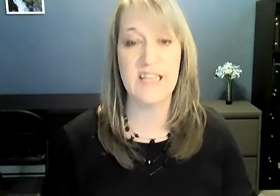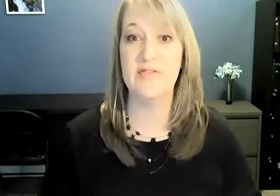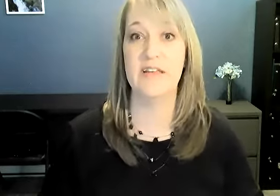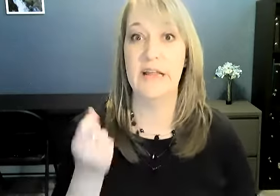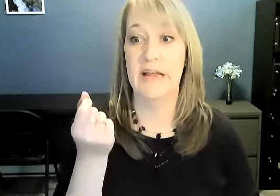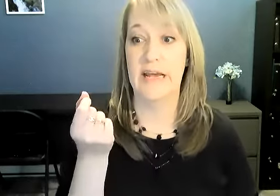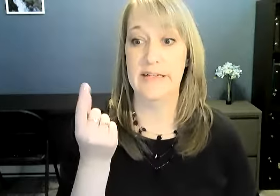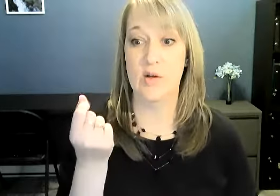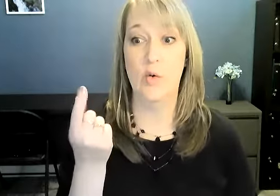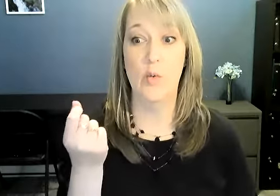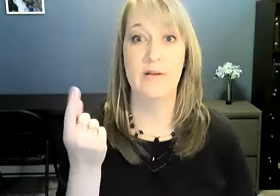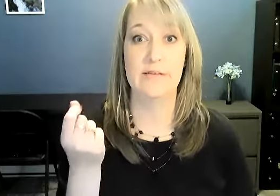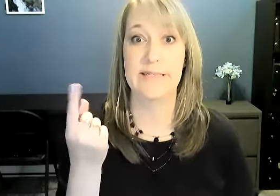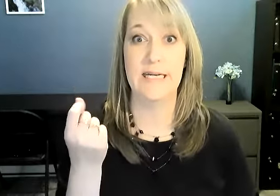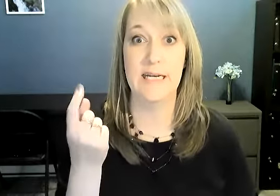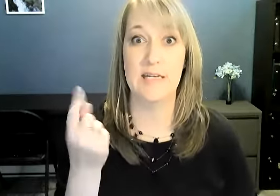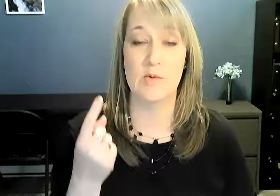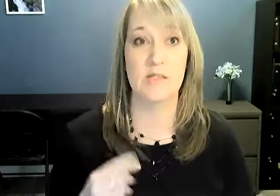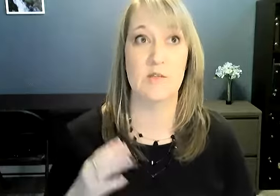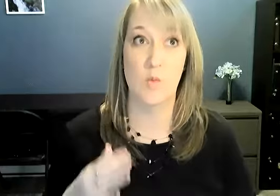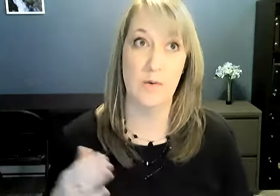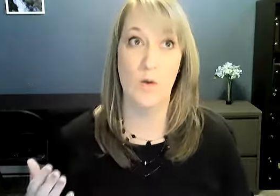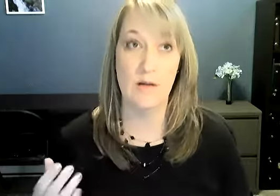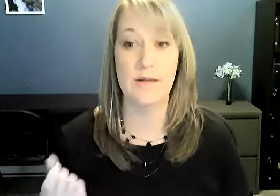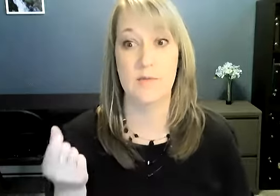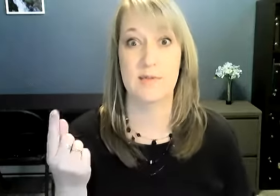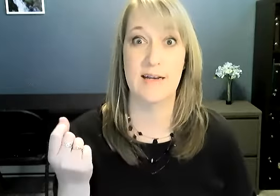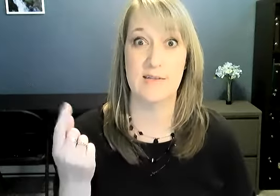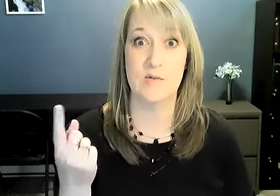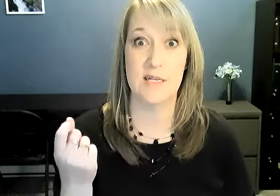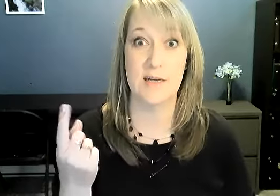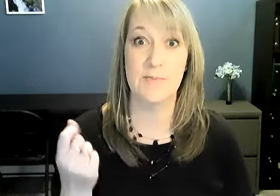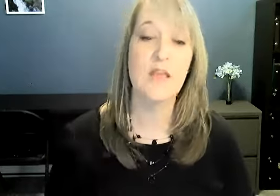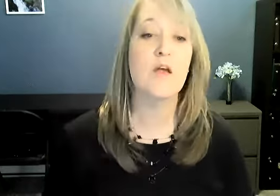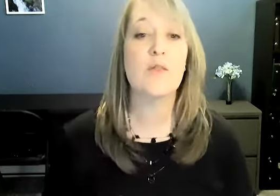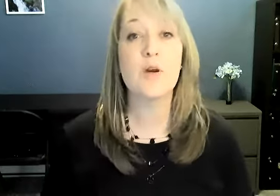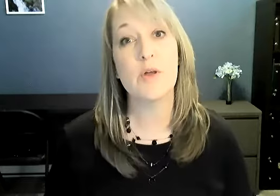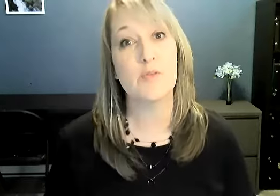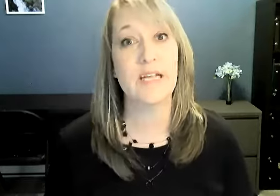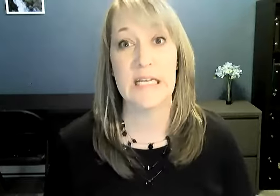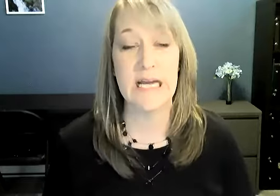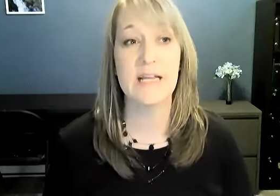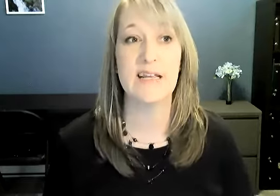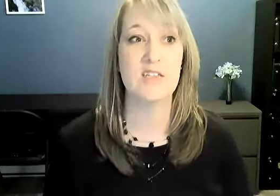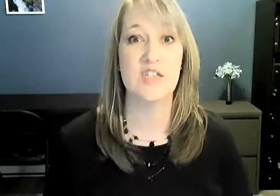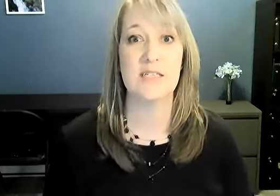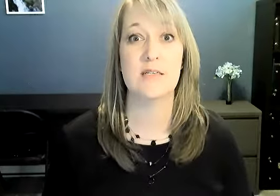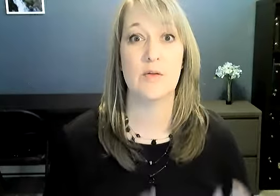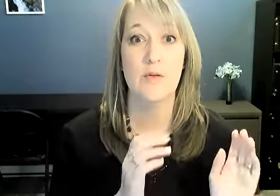11 had its own sign. It wasn't just 1, 1, had its own sign. 31 through 99 is just